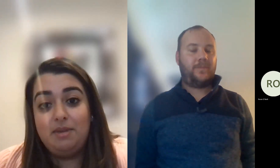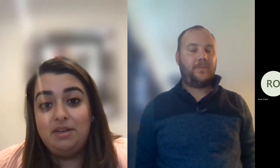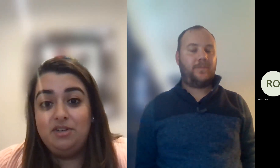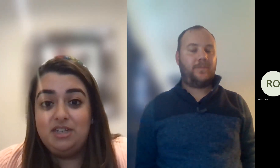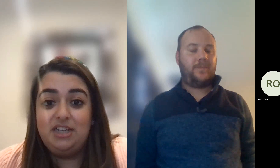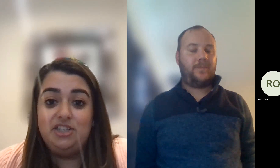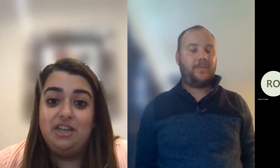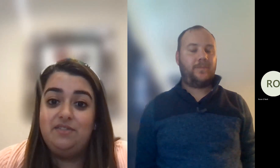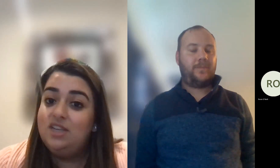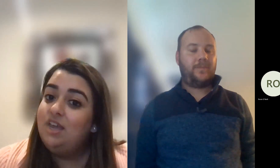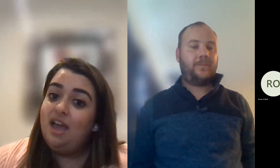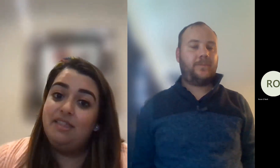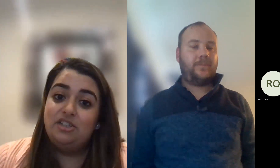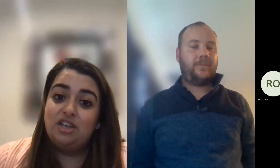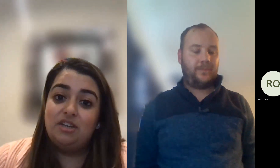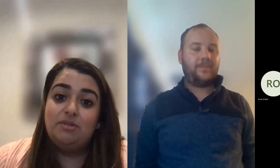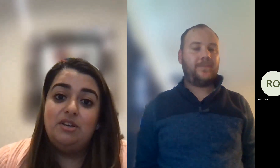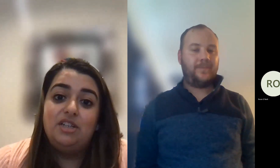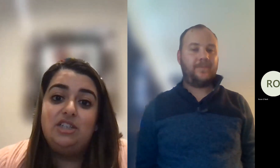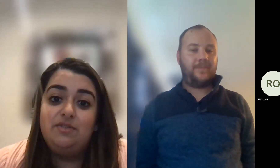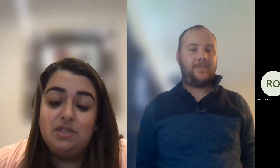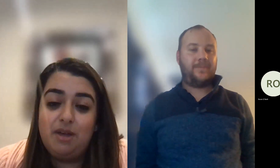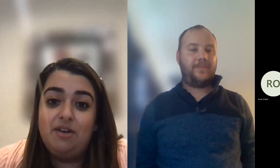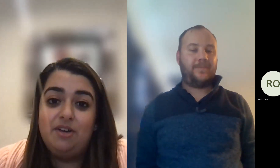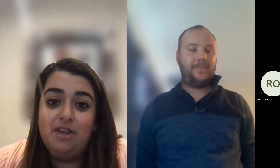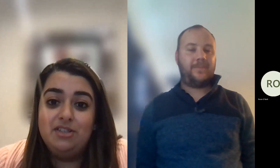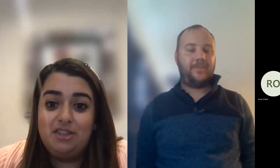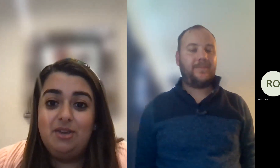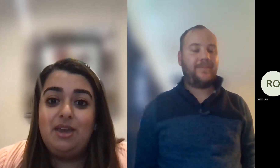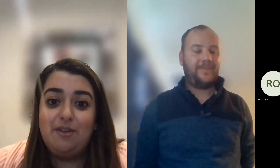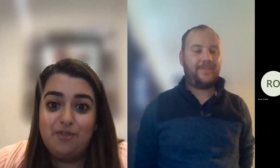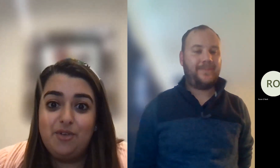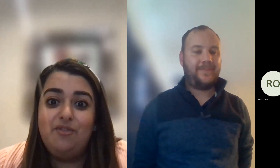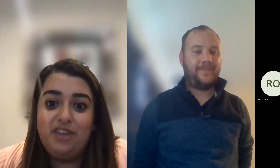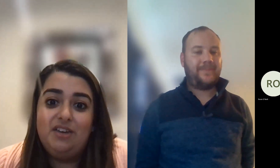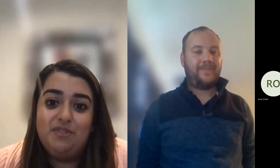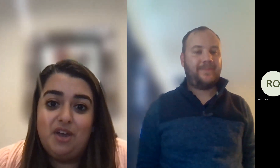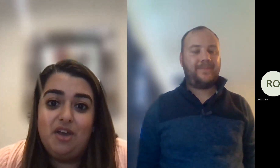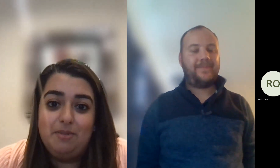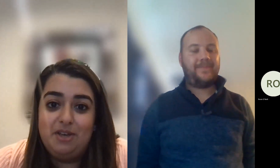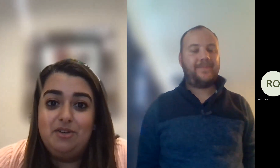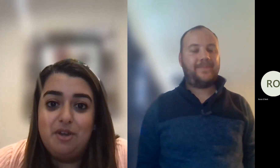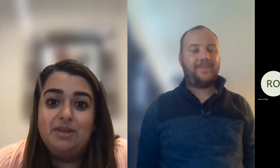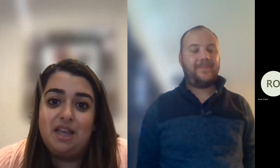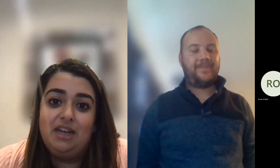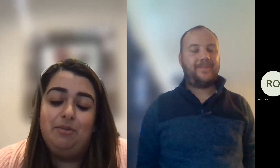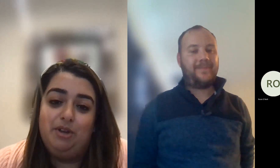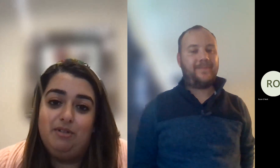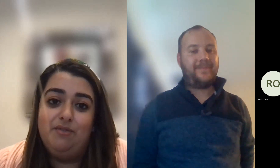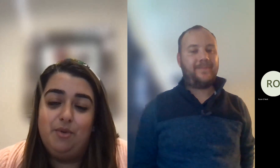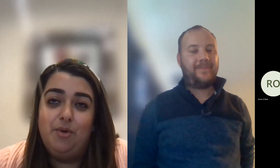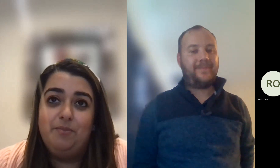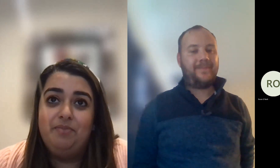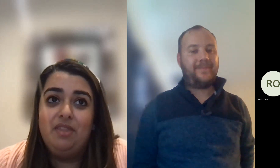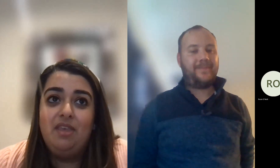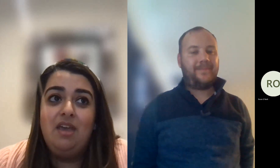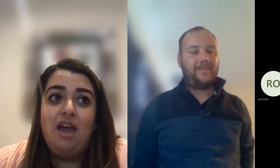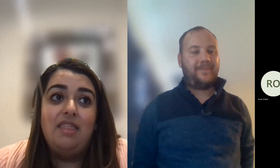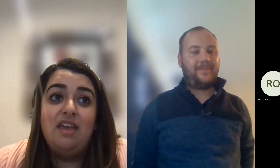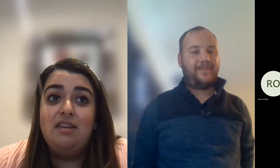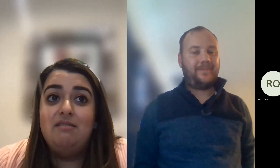might say, well, come in on a day shift and then shadow a night shift as well, so that you get a full feel of the home and you know exactly what you're in